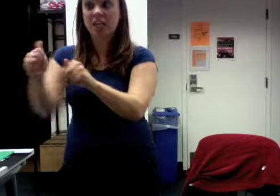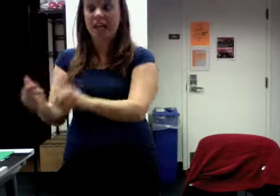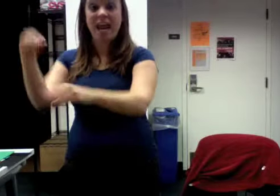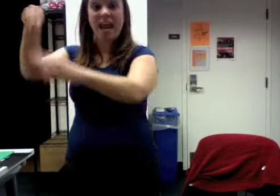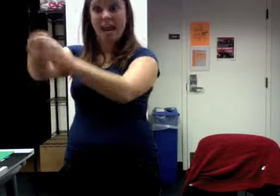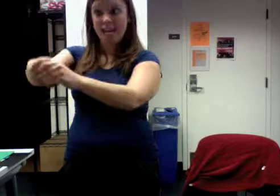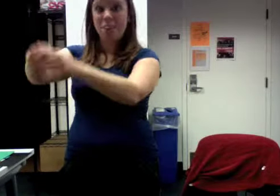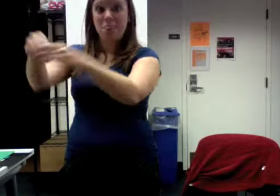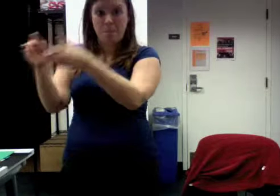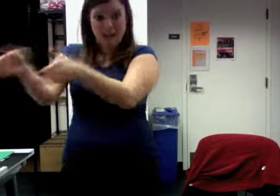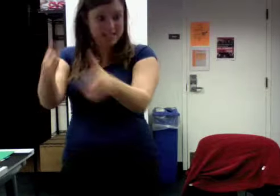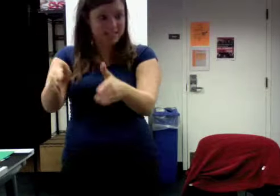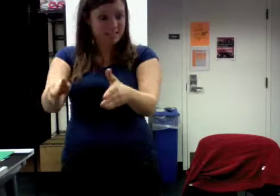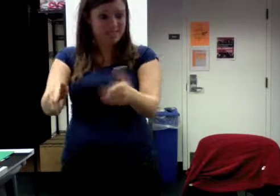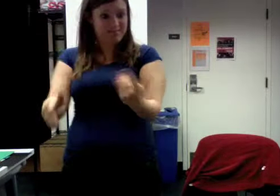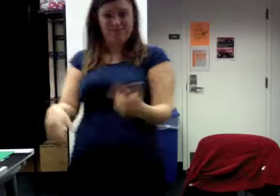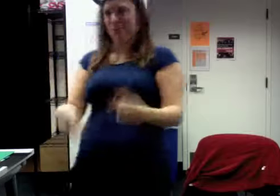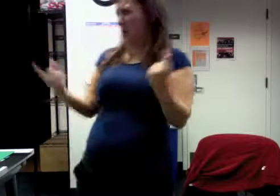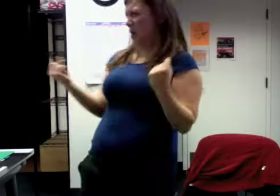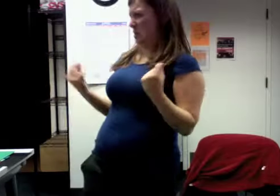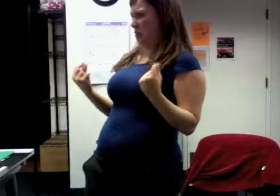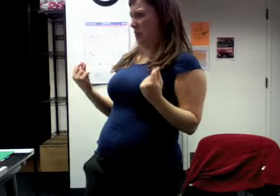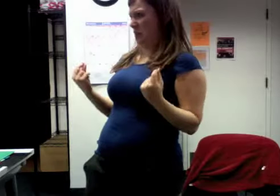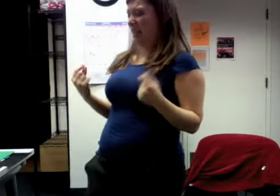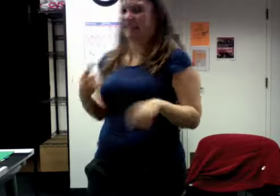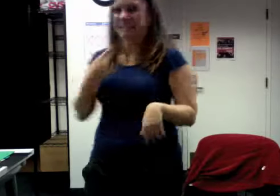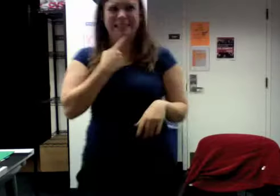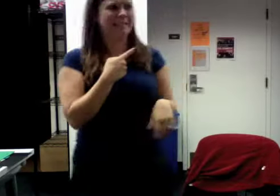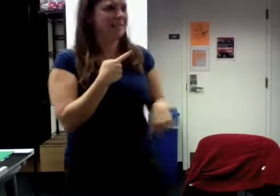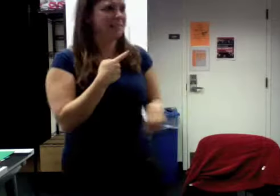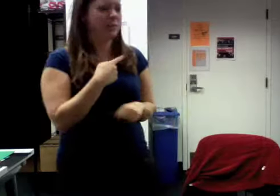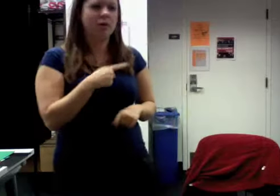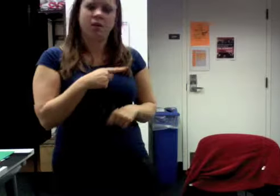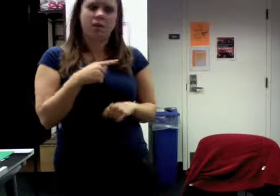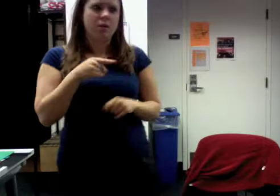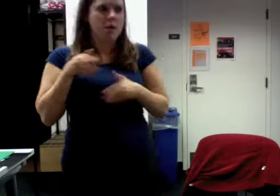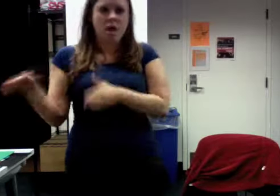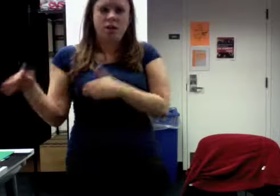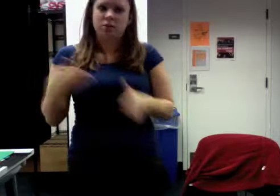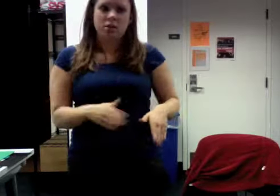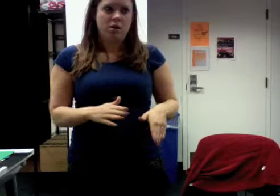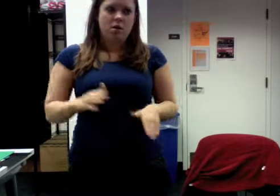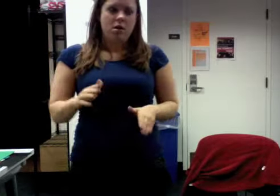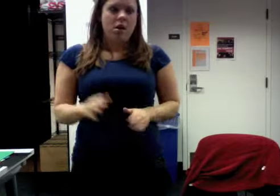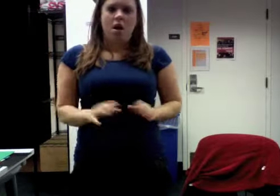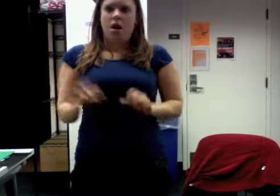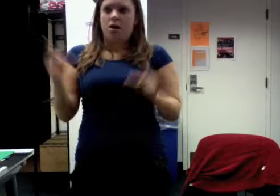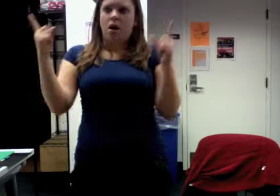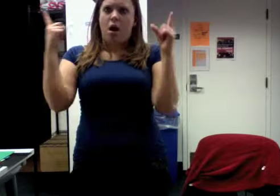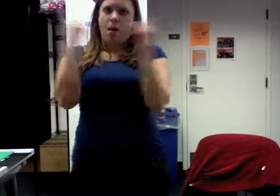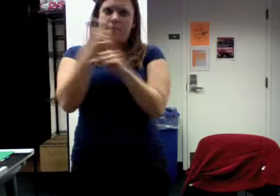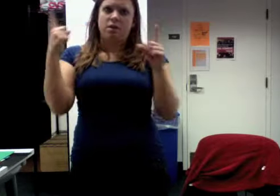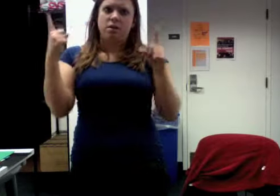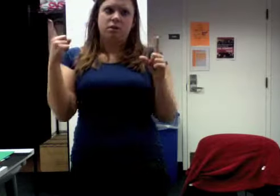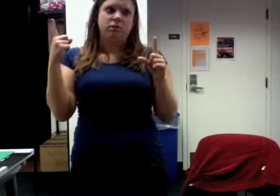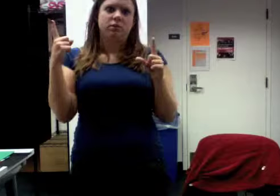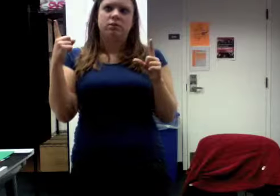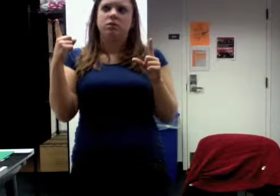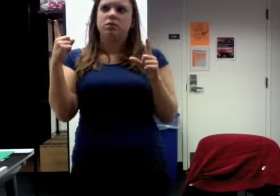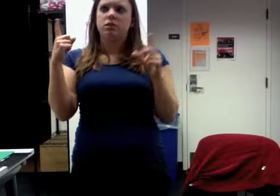kinds of pants. It takes me the better part of the morning to put them on every single day. Oh, says Mary, I can't believe this. Is never